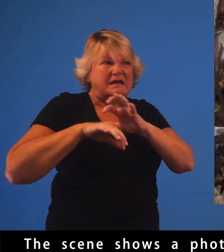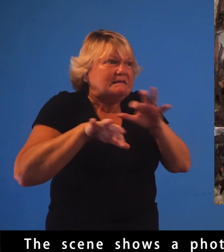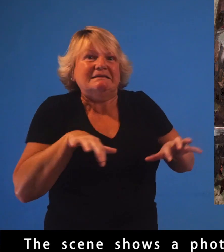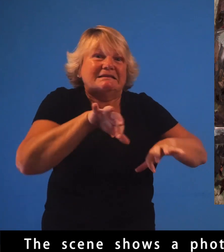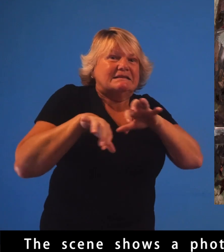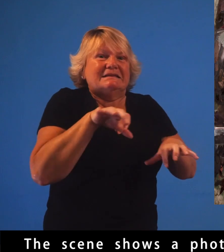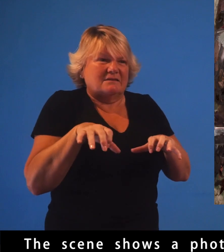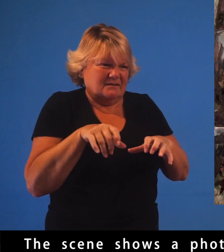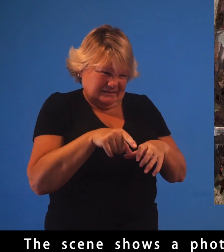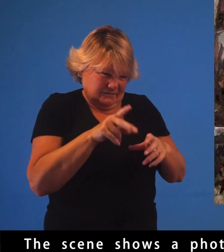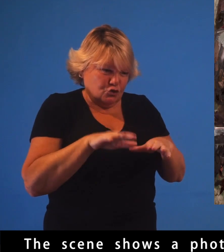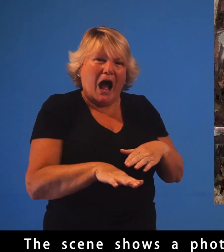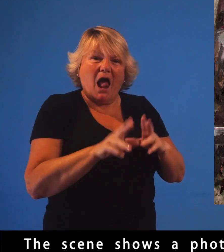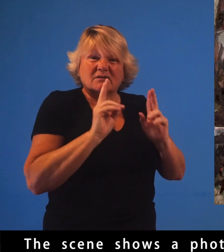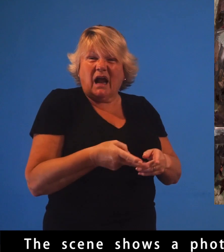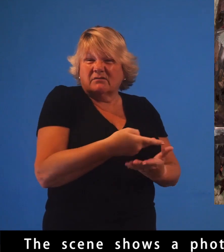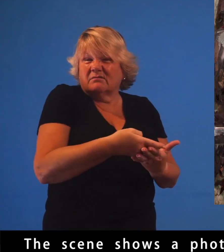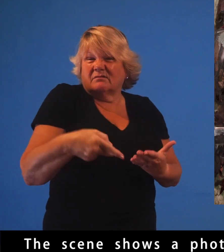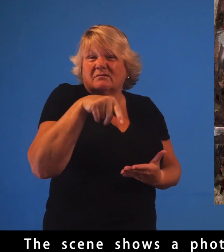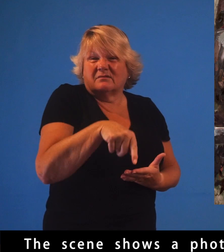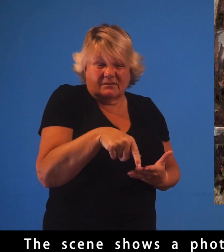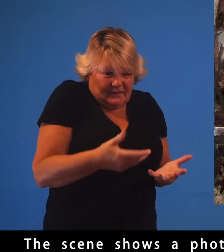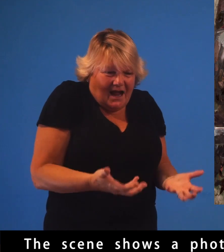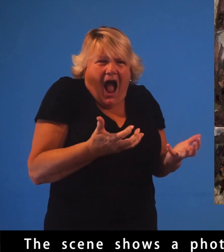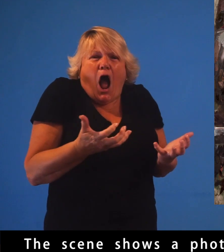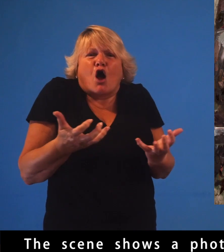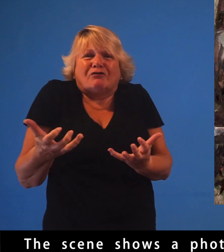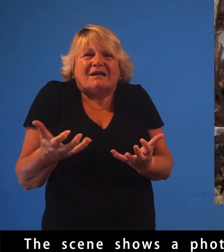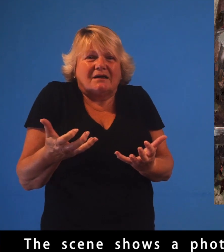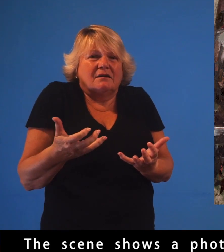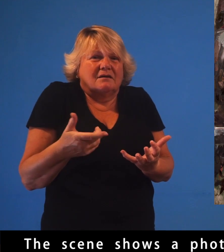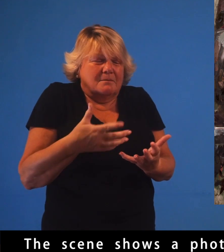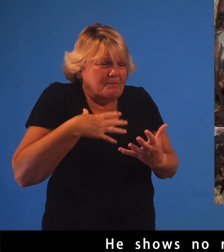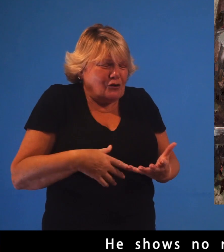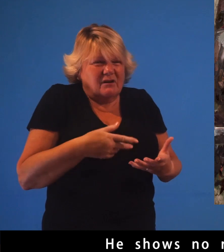photographer jostling in towards the corpse of a child who's been carried away.